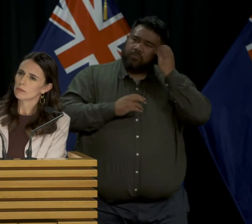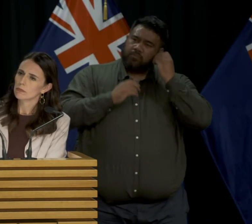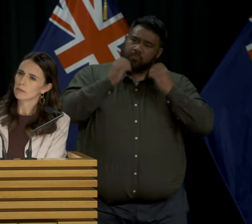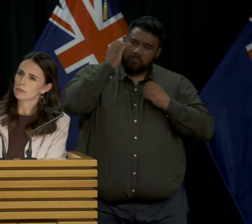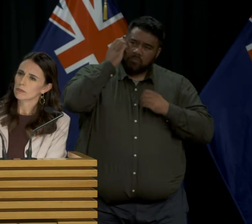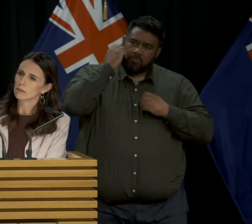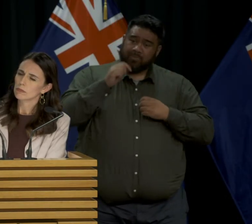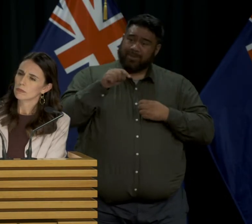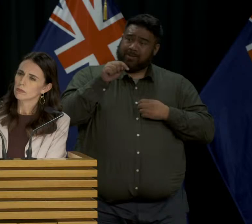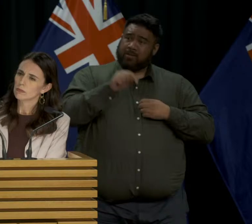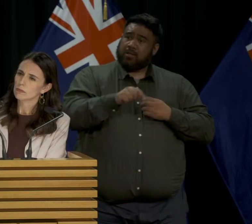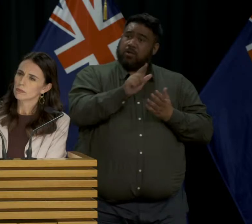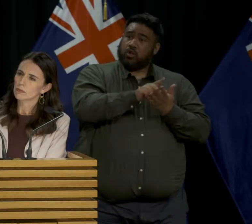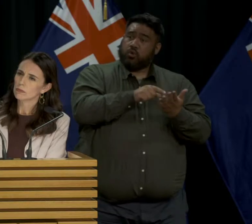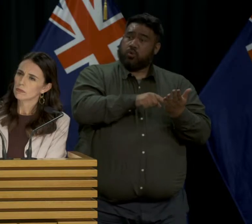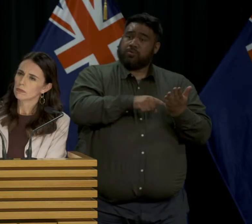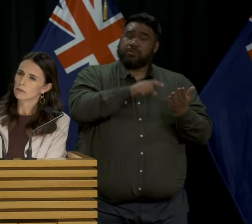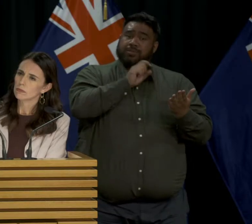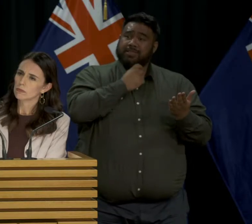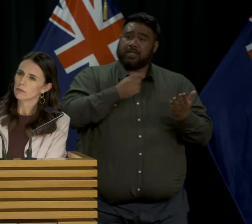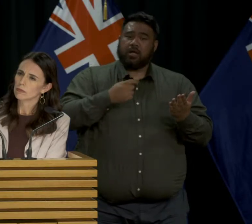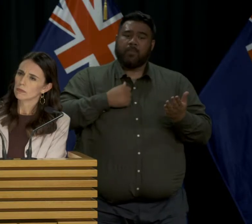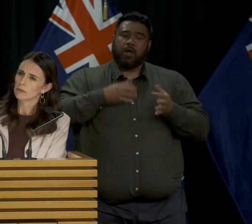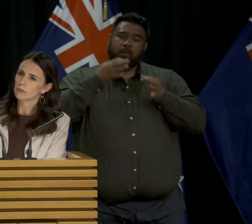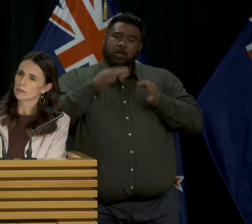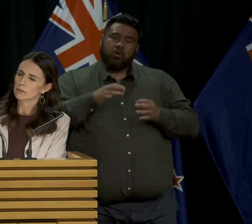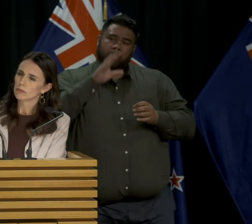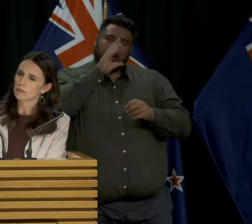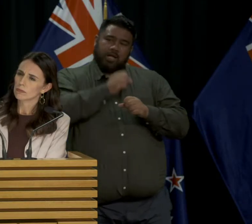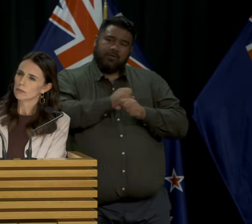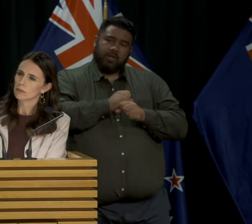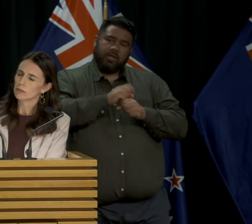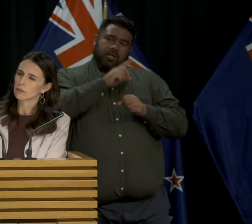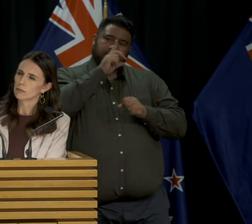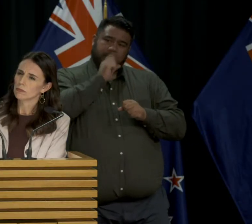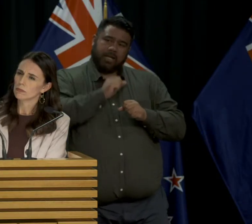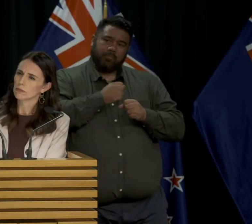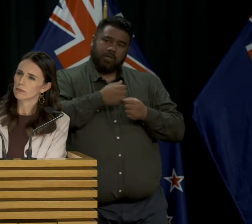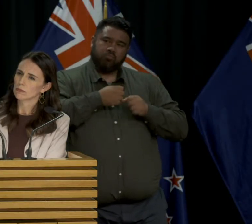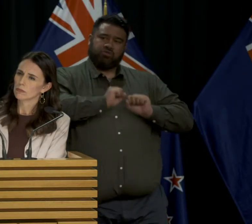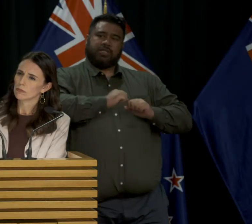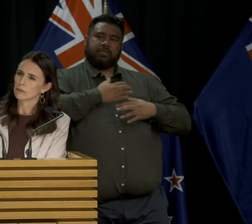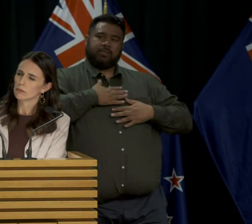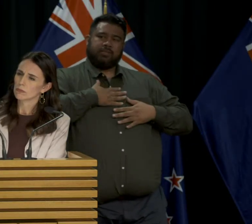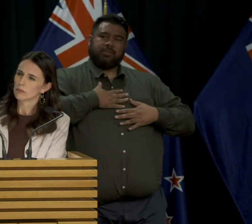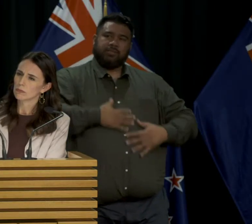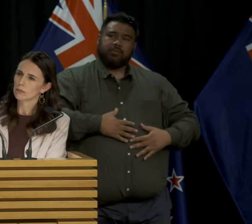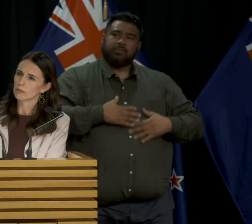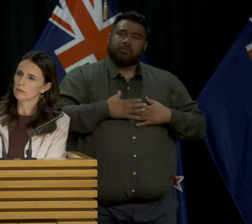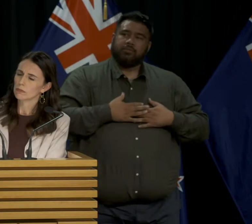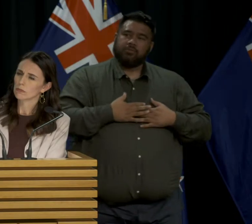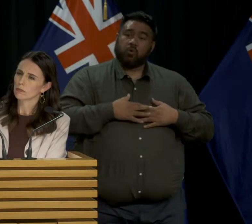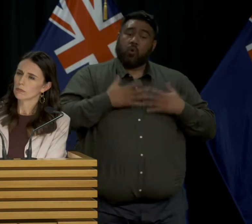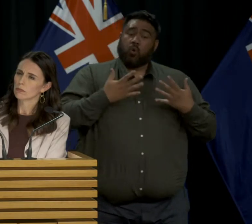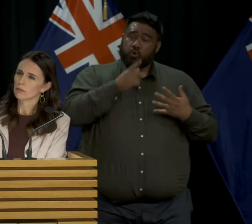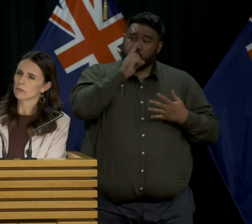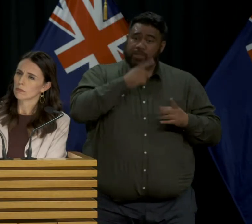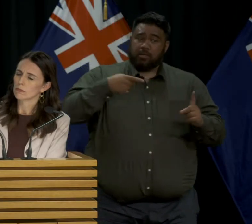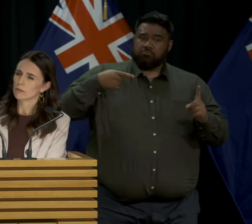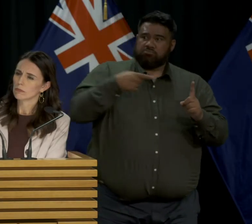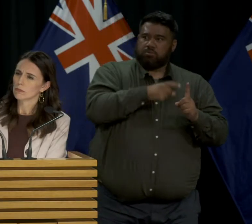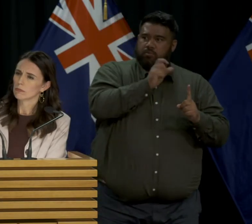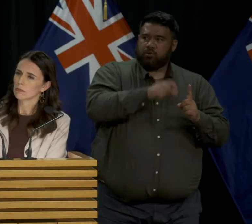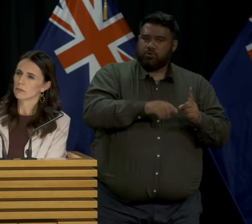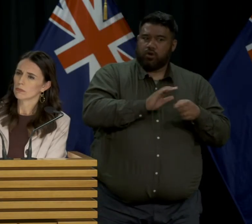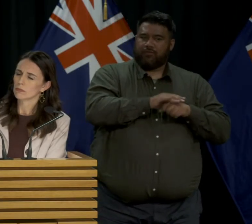make political belief a protected ground so that you could be prosecuted for hate speech against someone on the basis of their political belief. Do you have